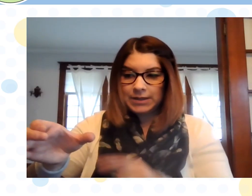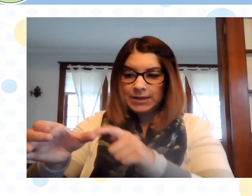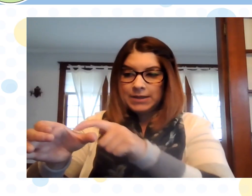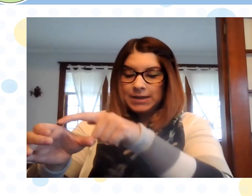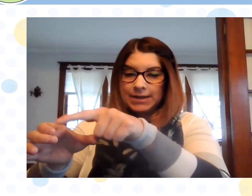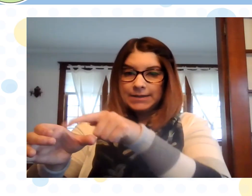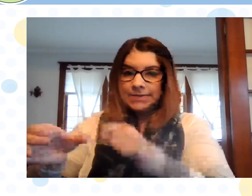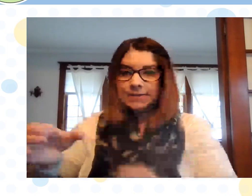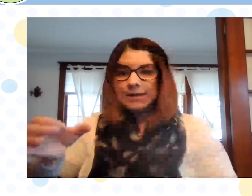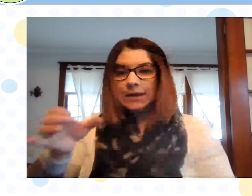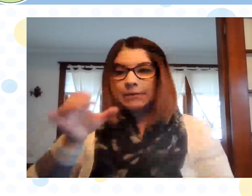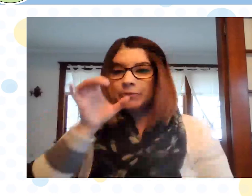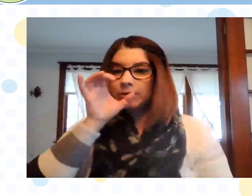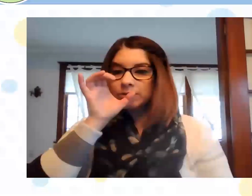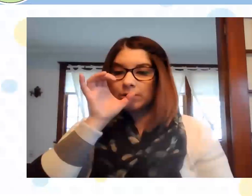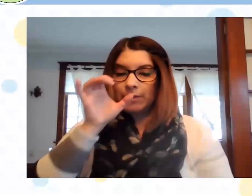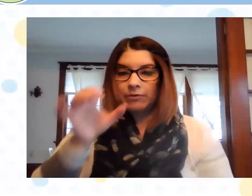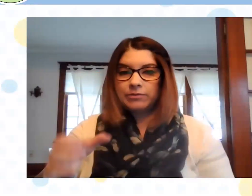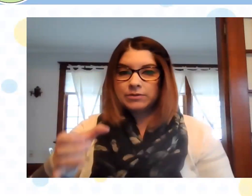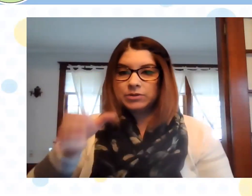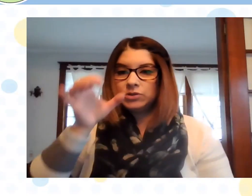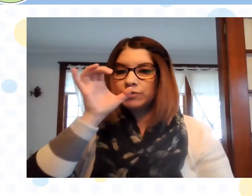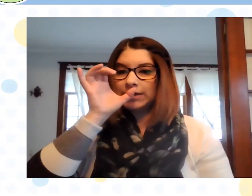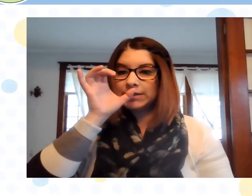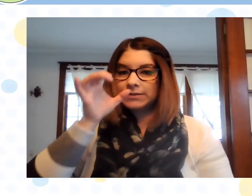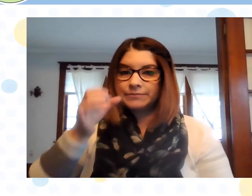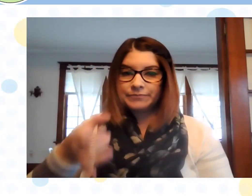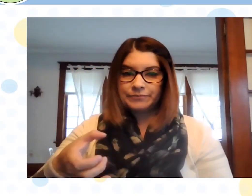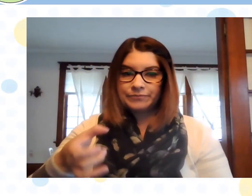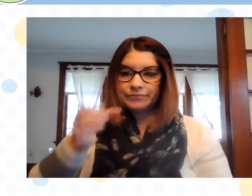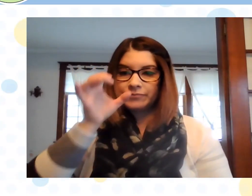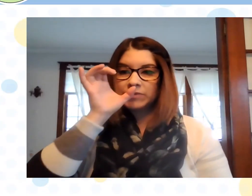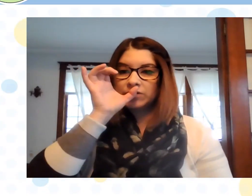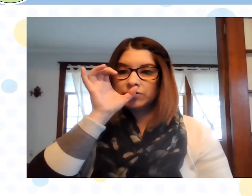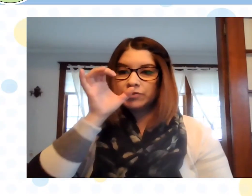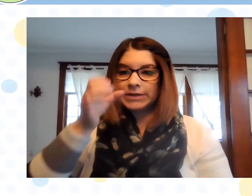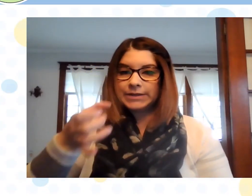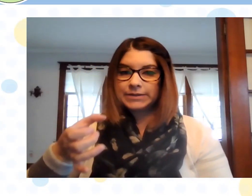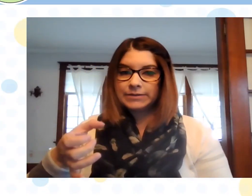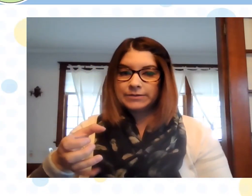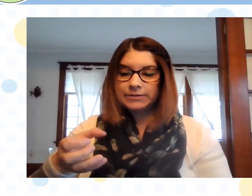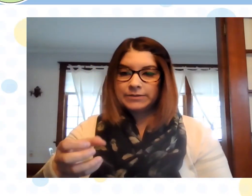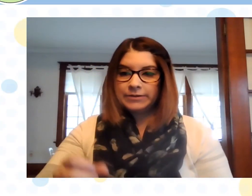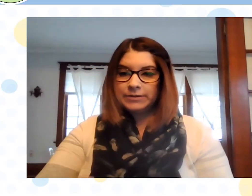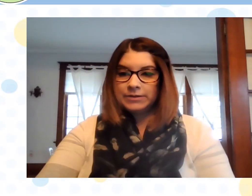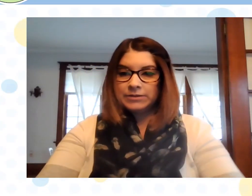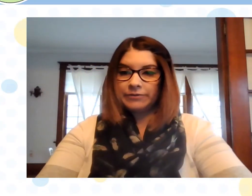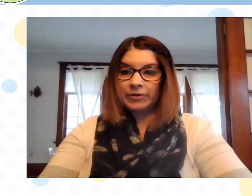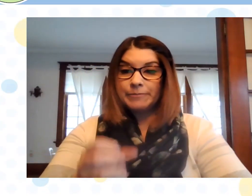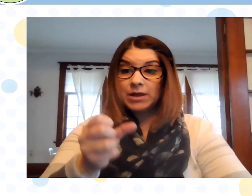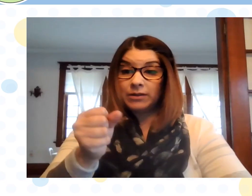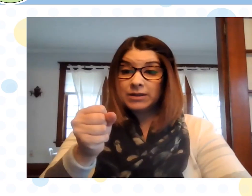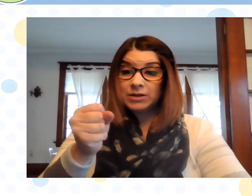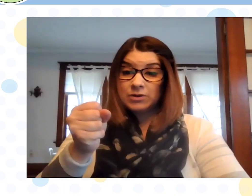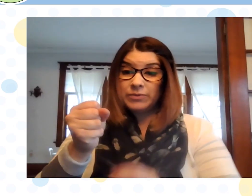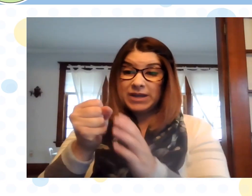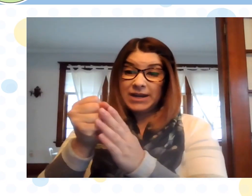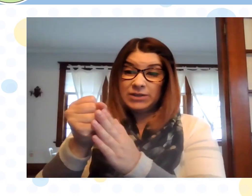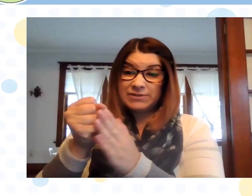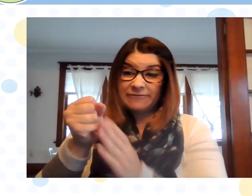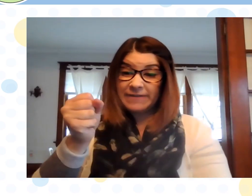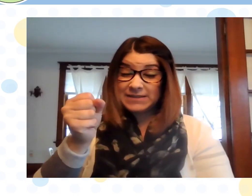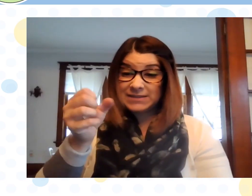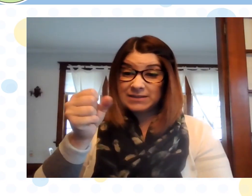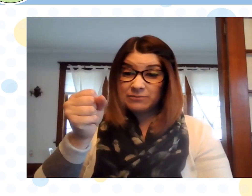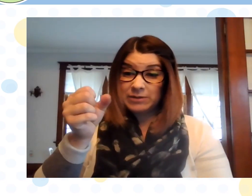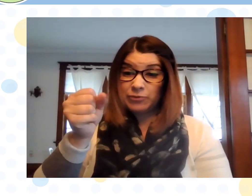rounded hand and we pull it to our mouth. Drink. Drink. So for milk, we kind of use